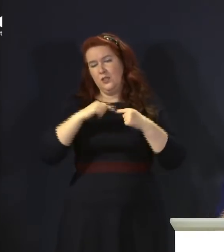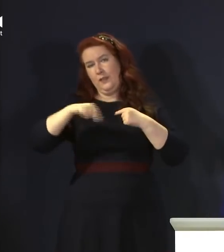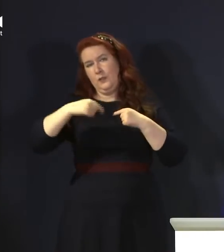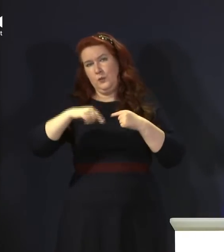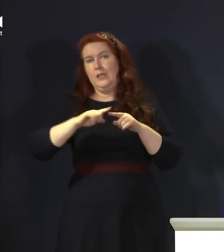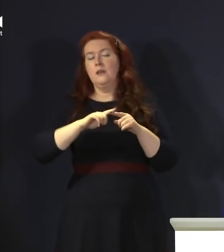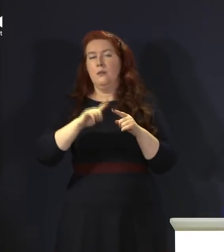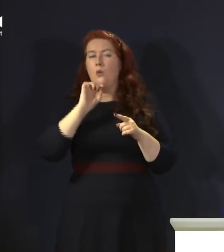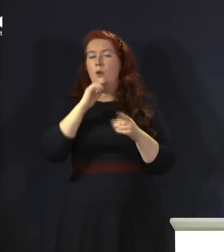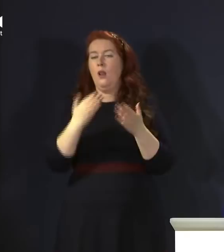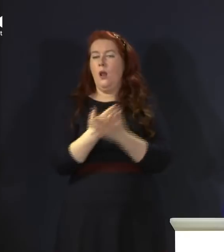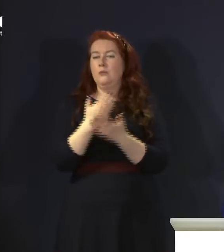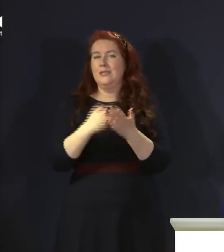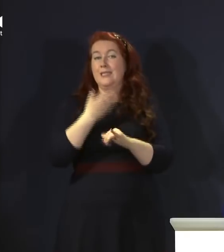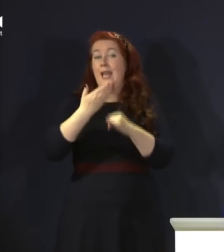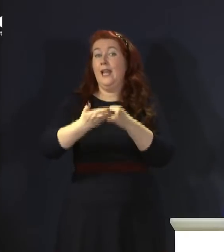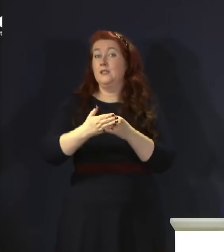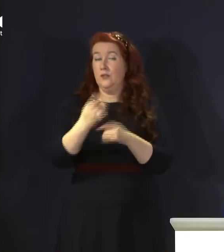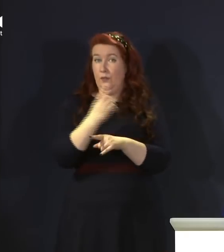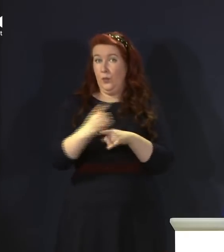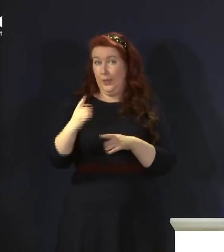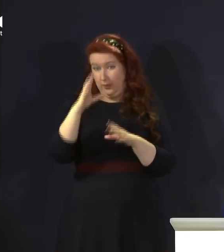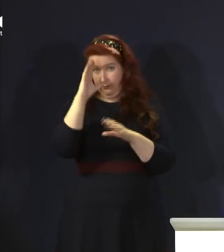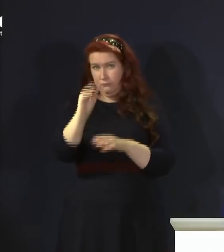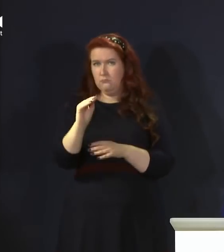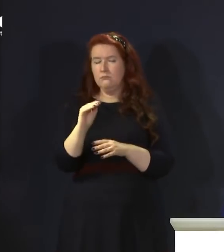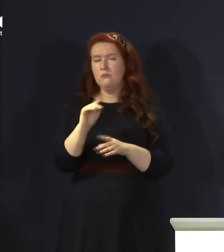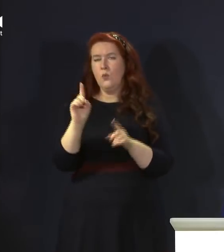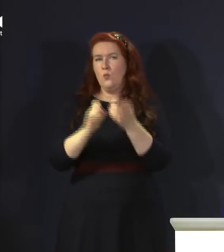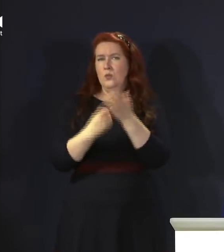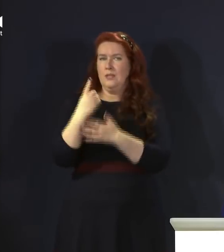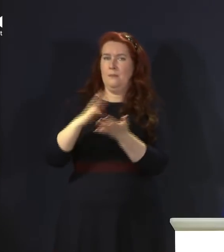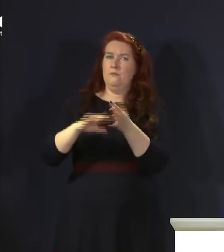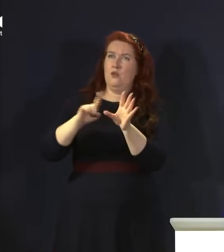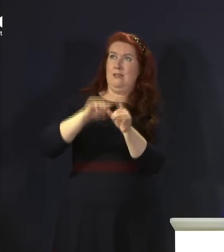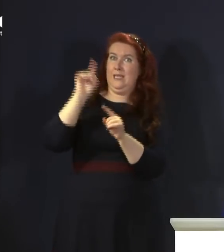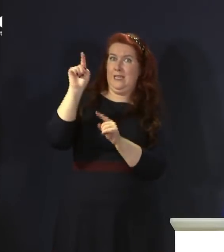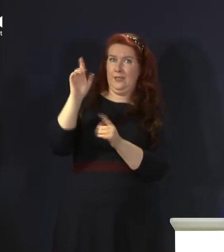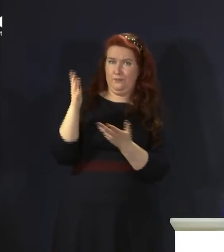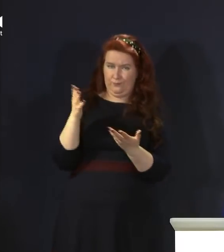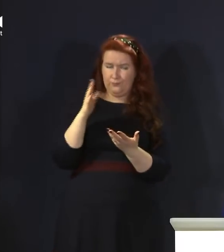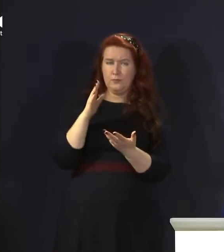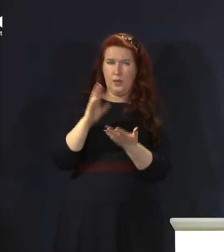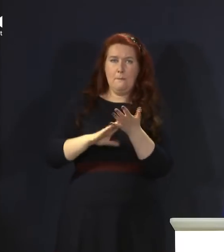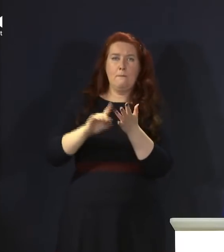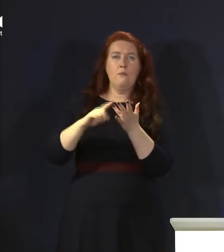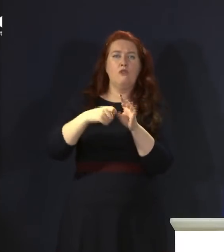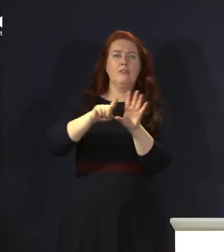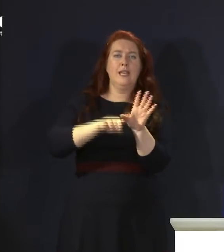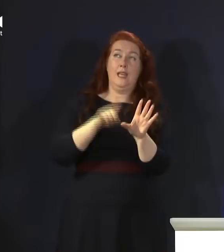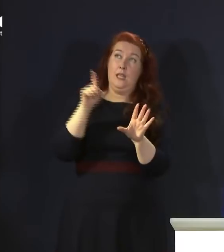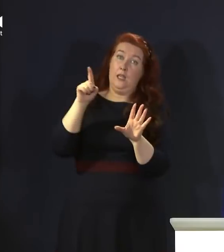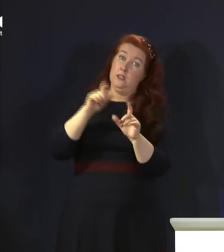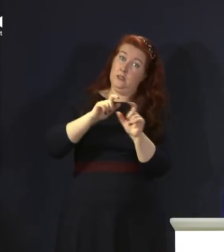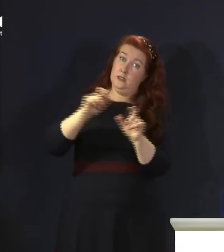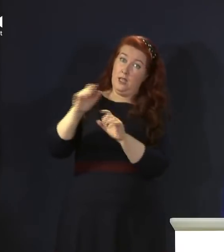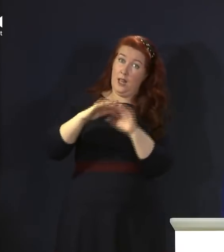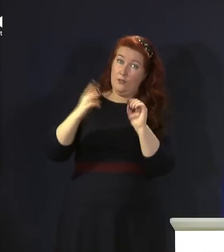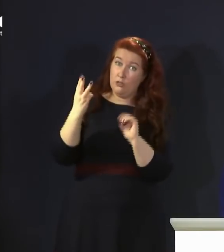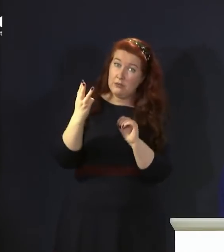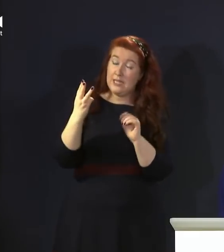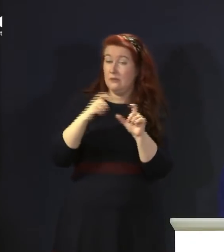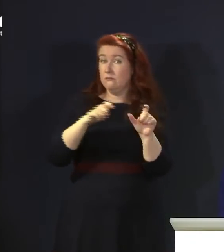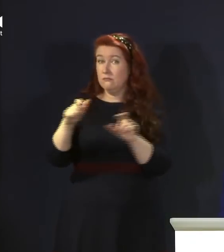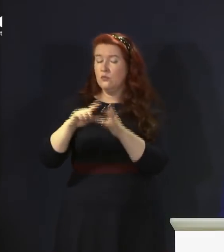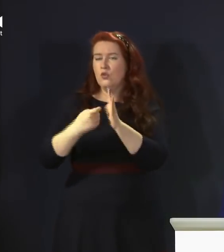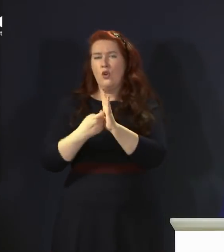an update at the end of the week about the position in Murray and particularly whether or not Murray is staying in level 3 for a further period